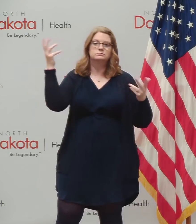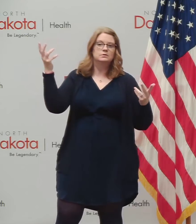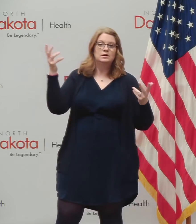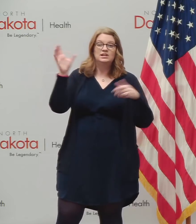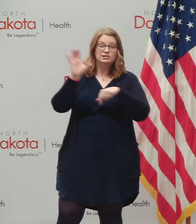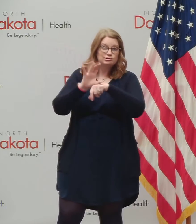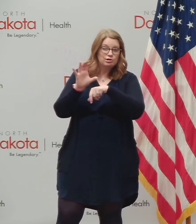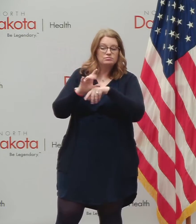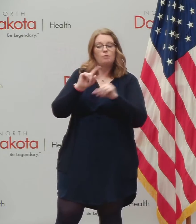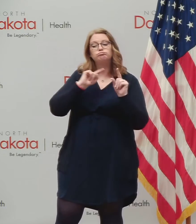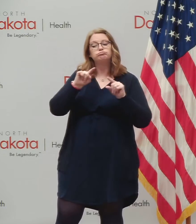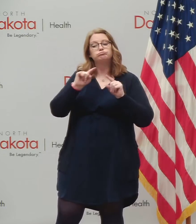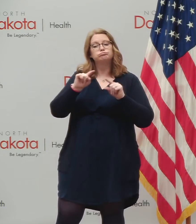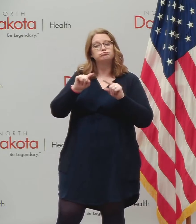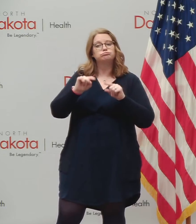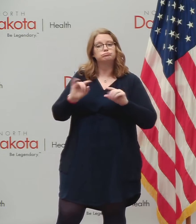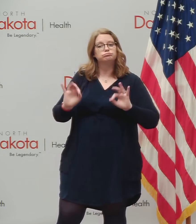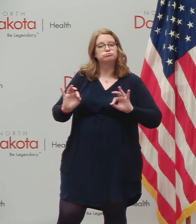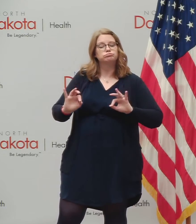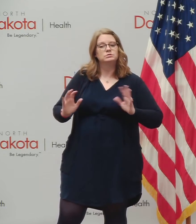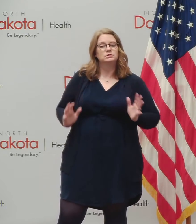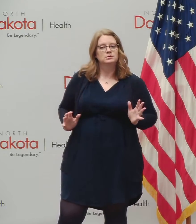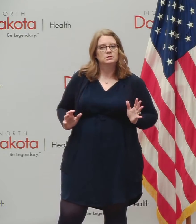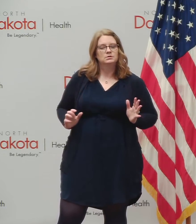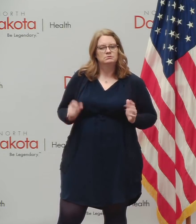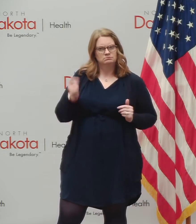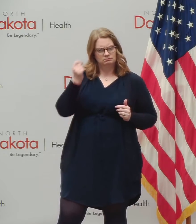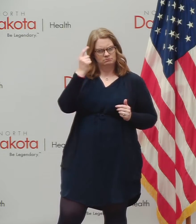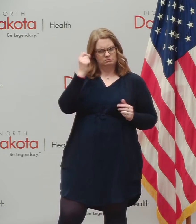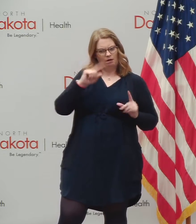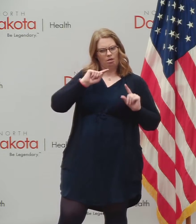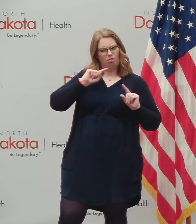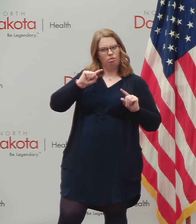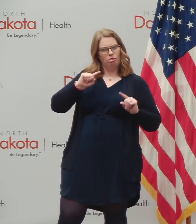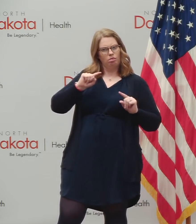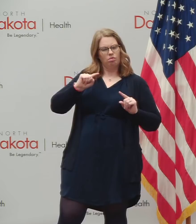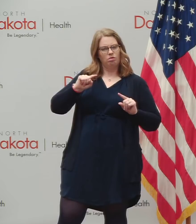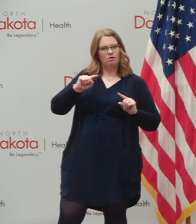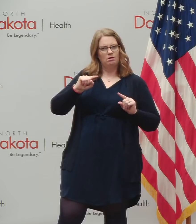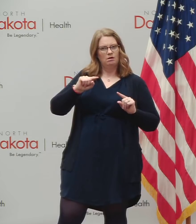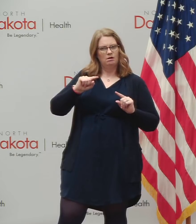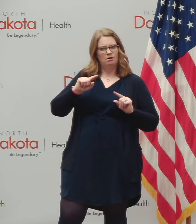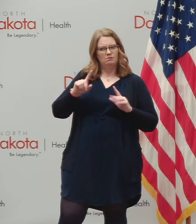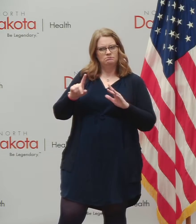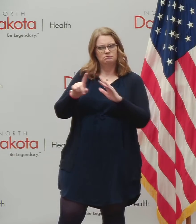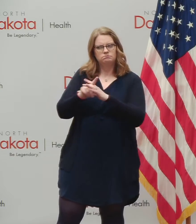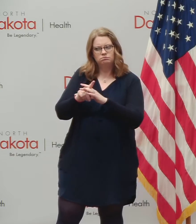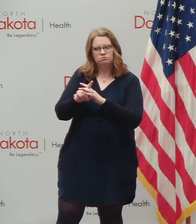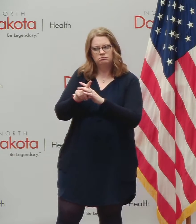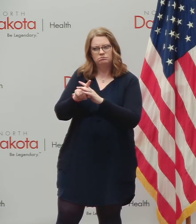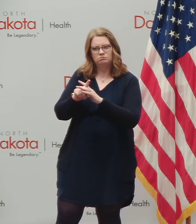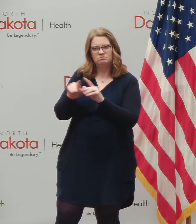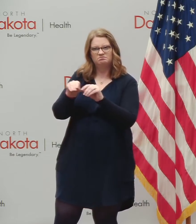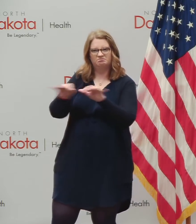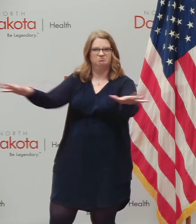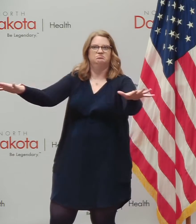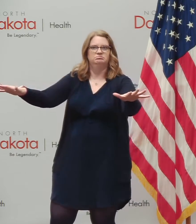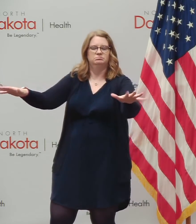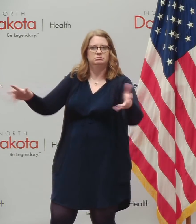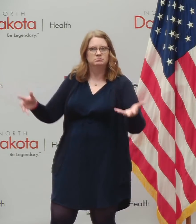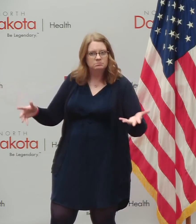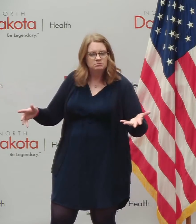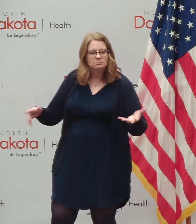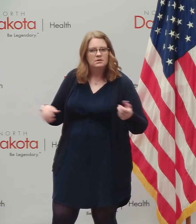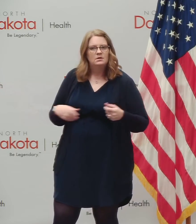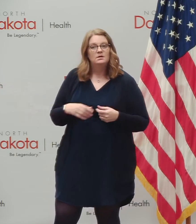or church. But in the process of doing that, these individuals could have been spreading and spreading rapidly. We know that